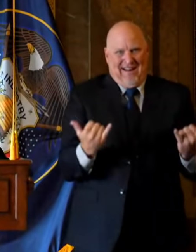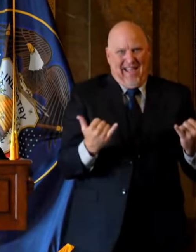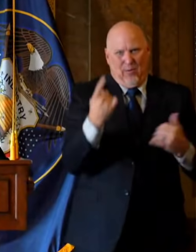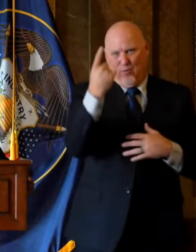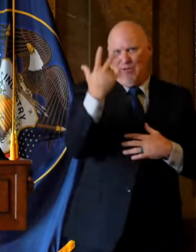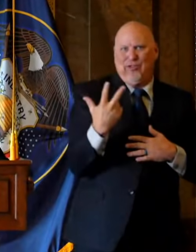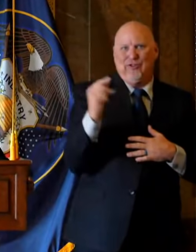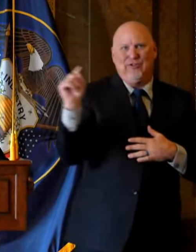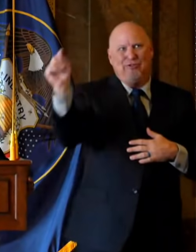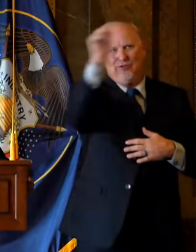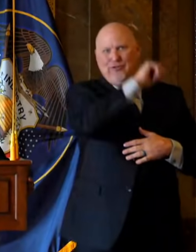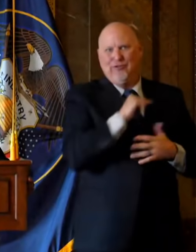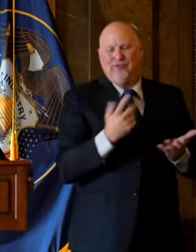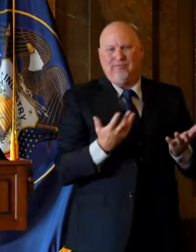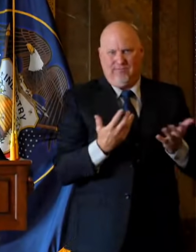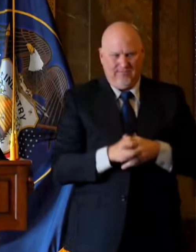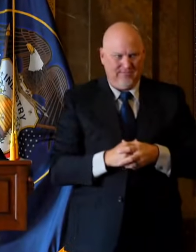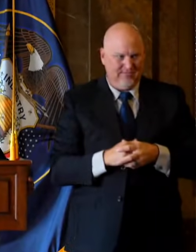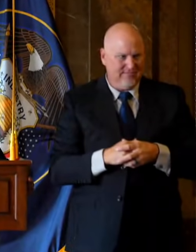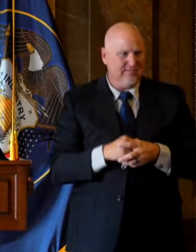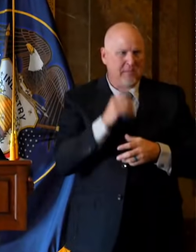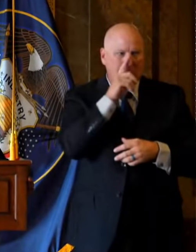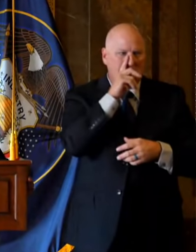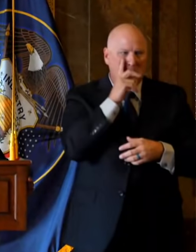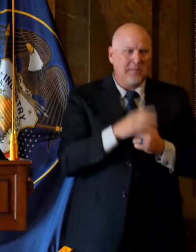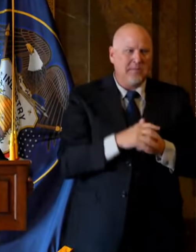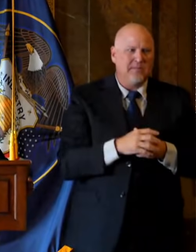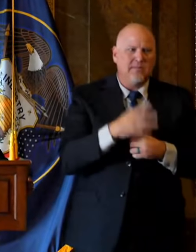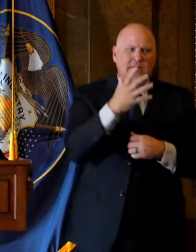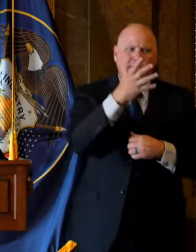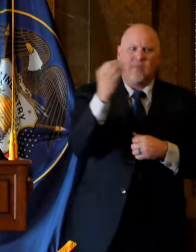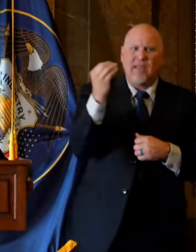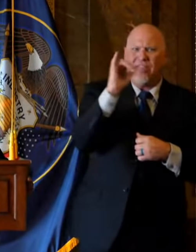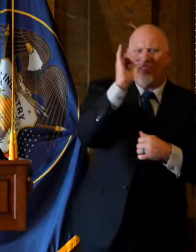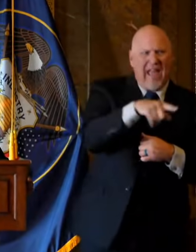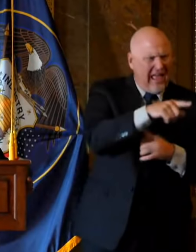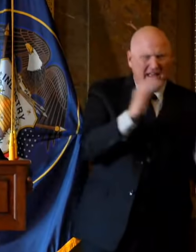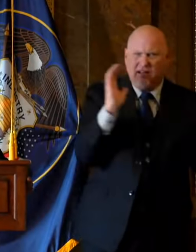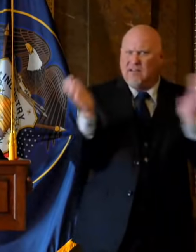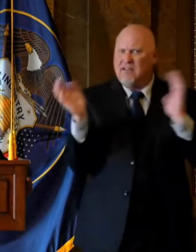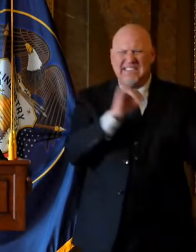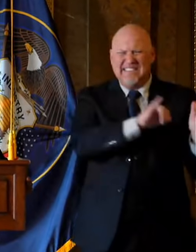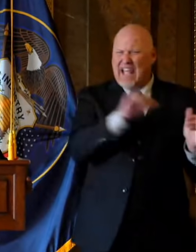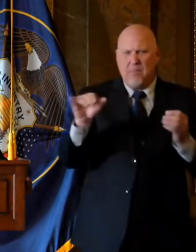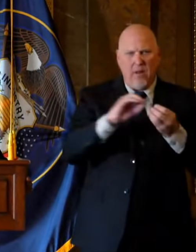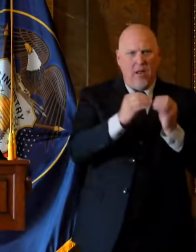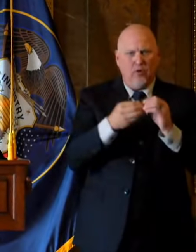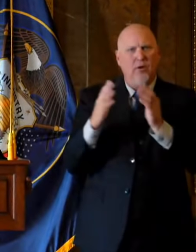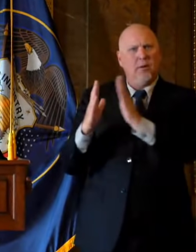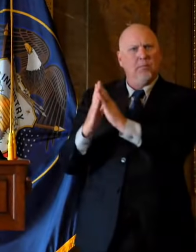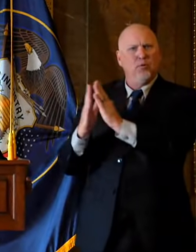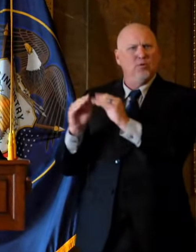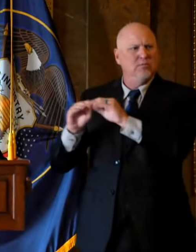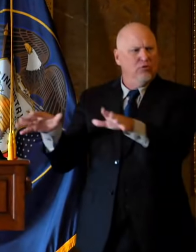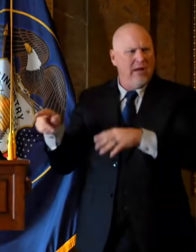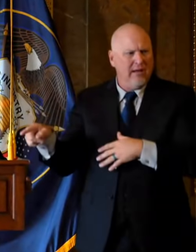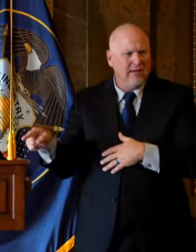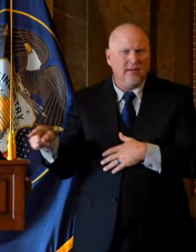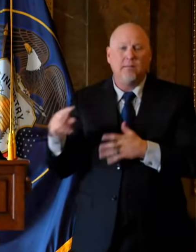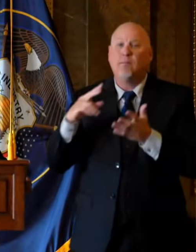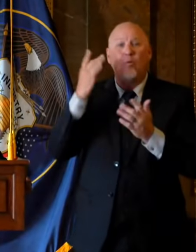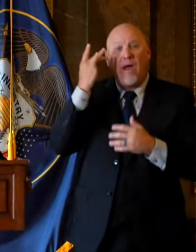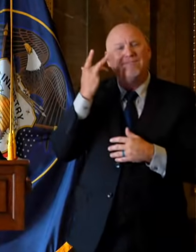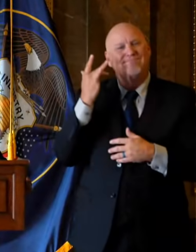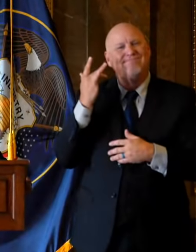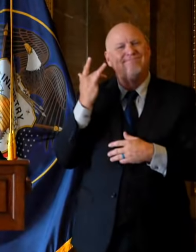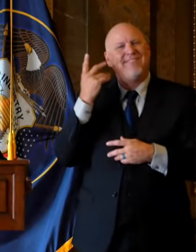in the community. This week, we learned of one of the latest outbreaks. 100% of the staff and